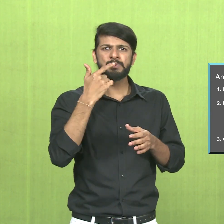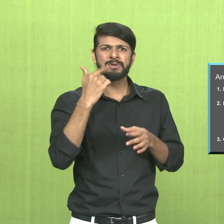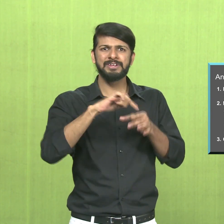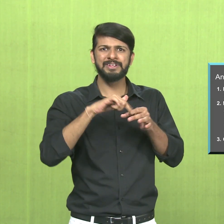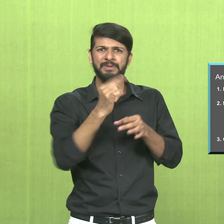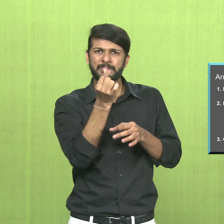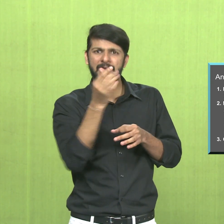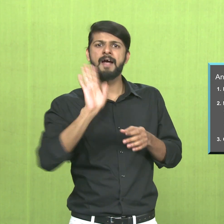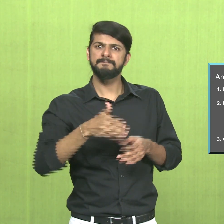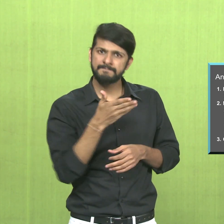sindoor,